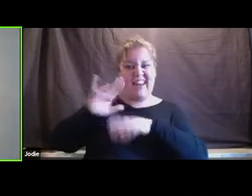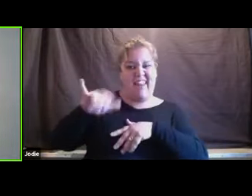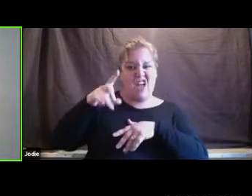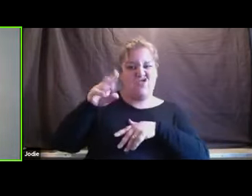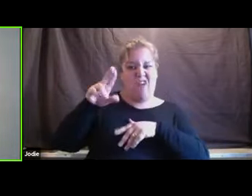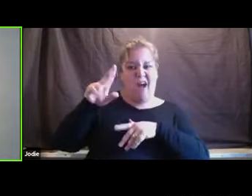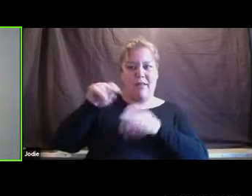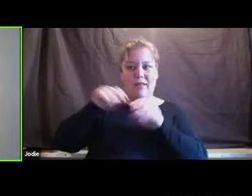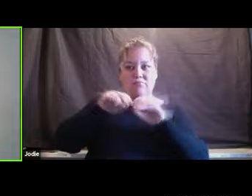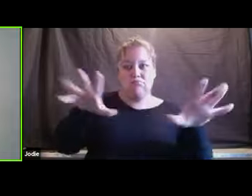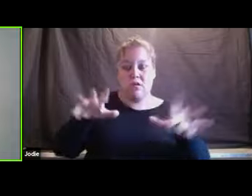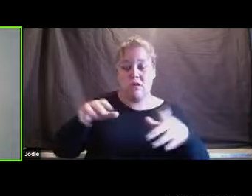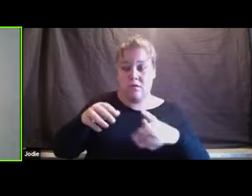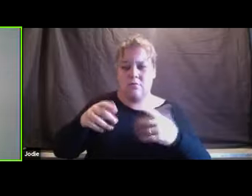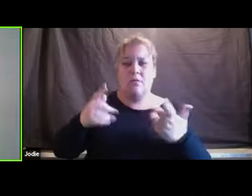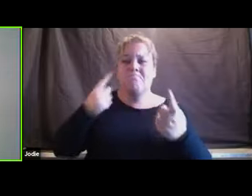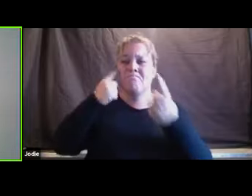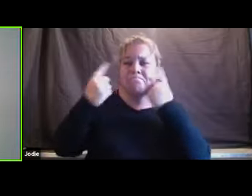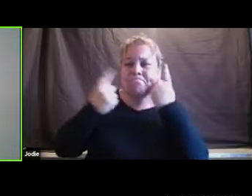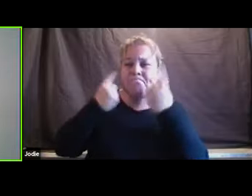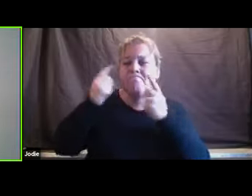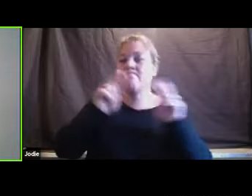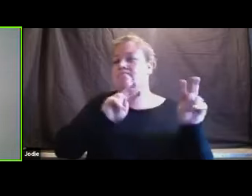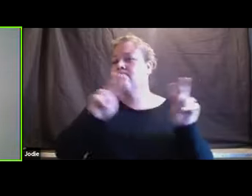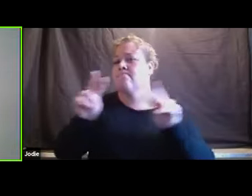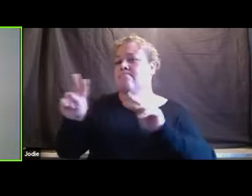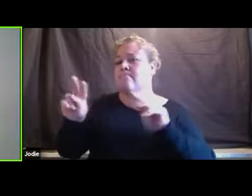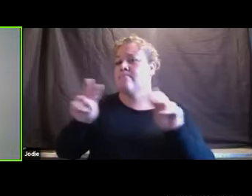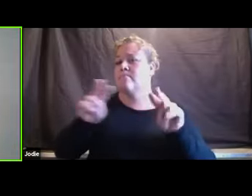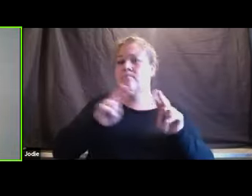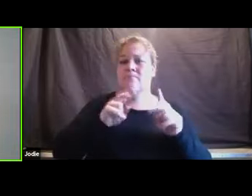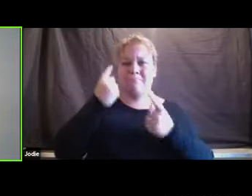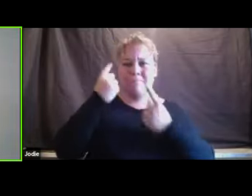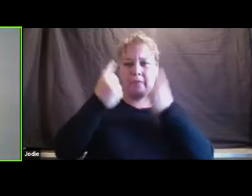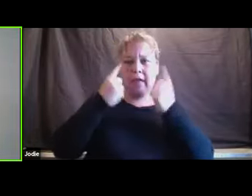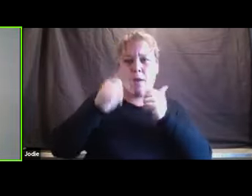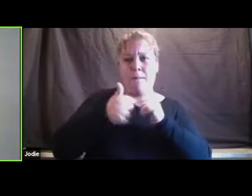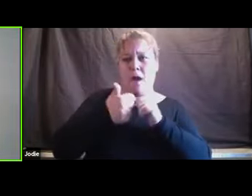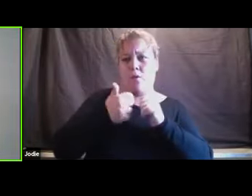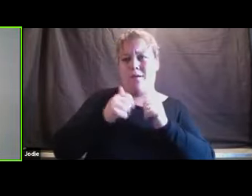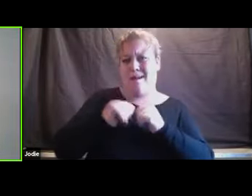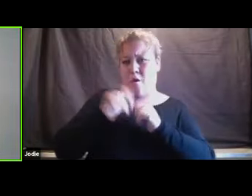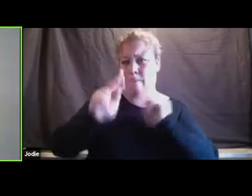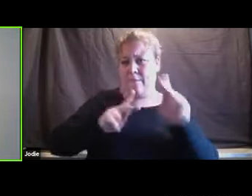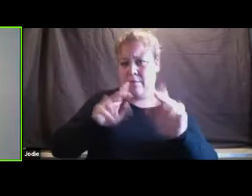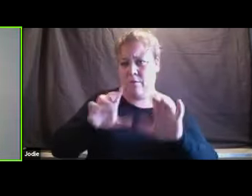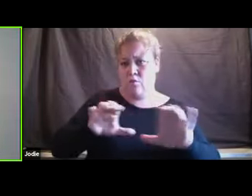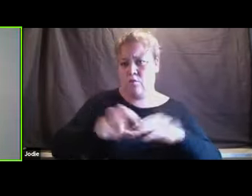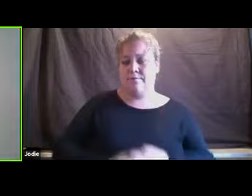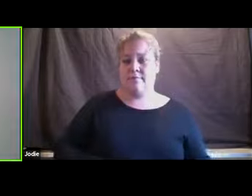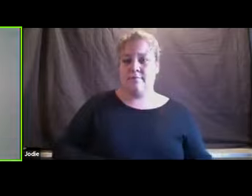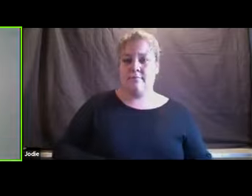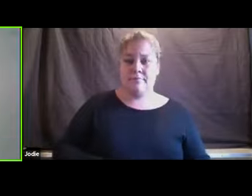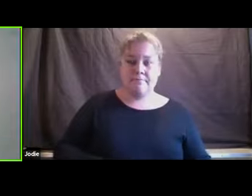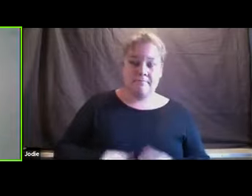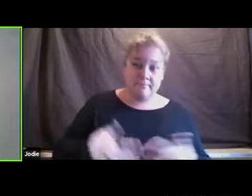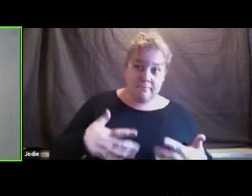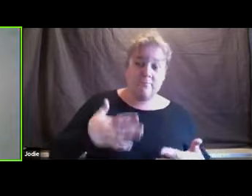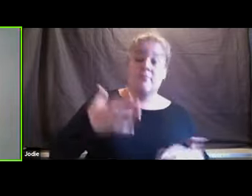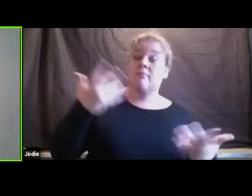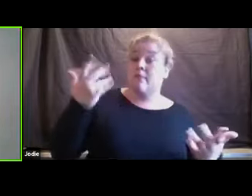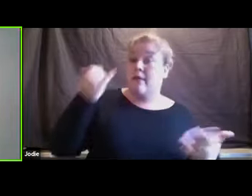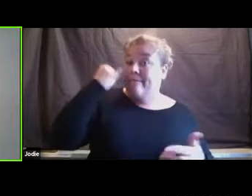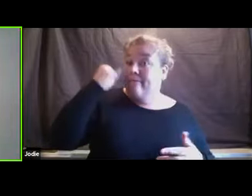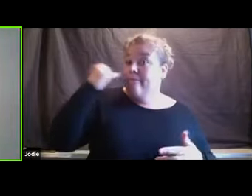you? Think too about, as we exercise or cough or sing or even